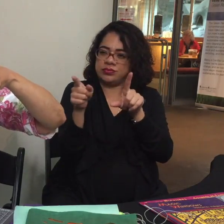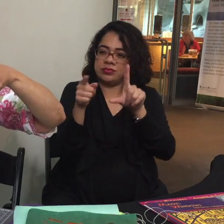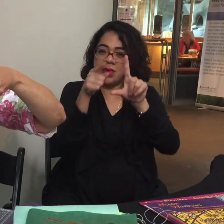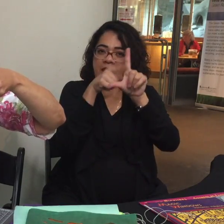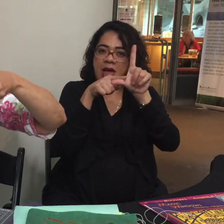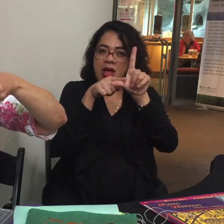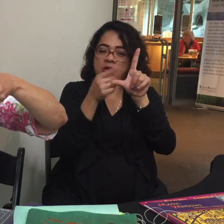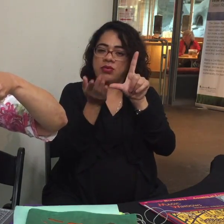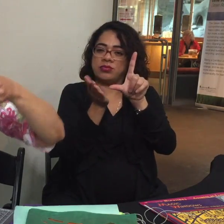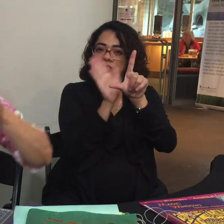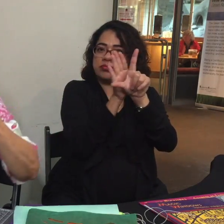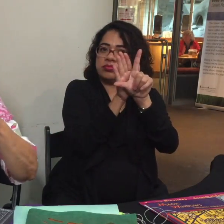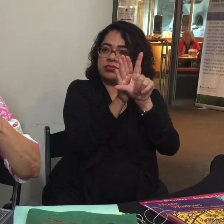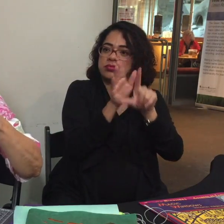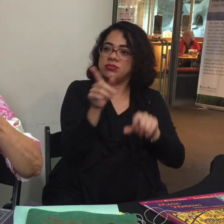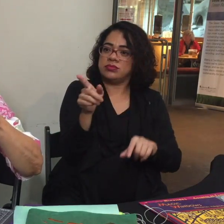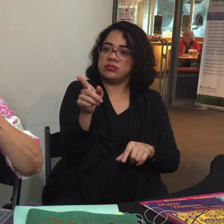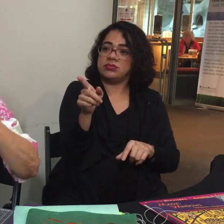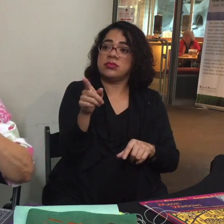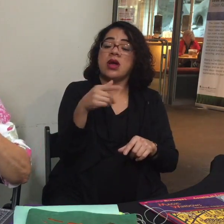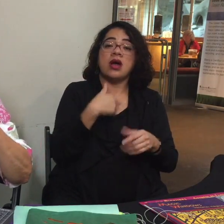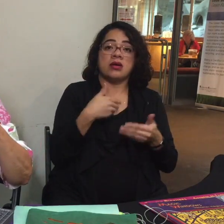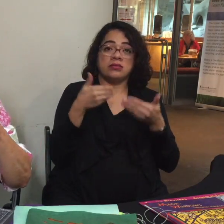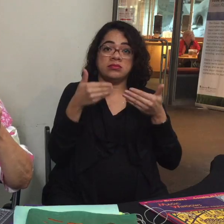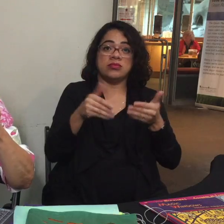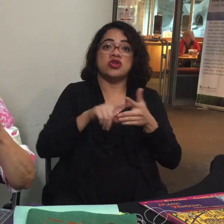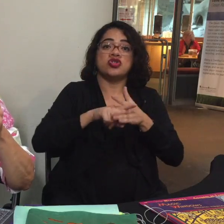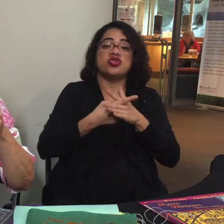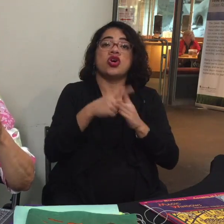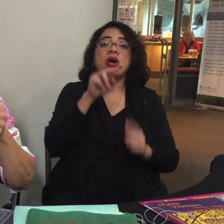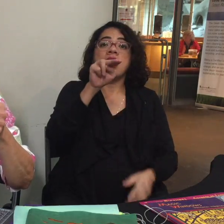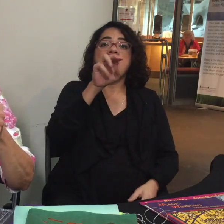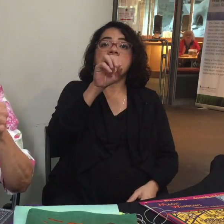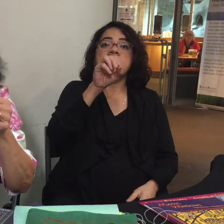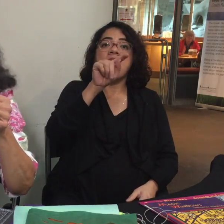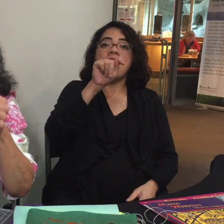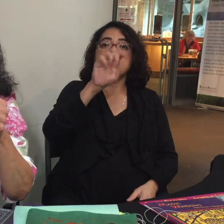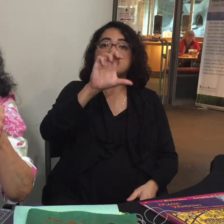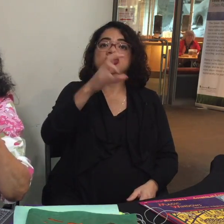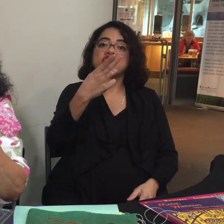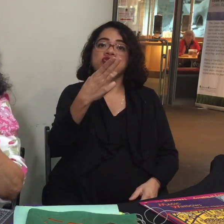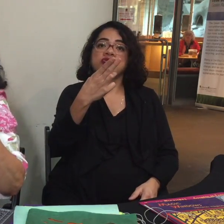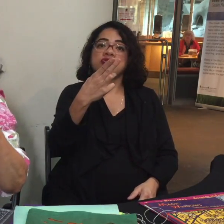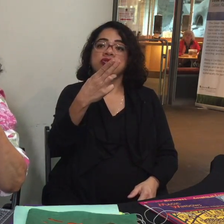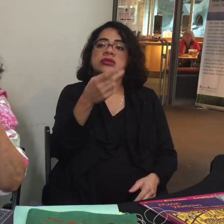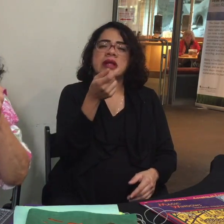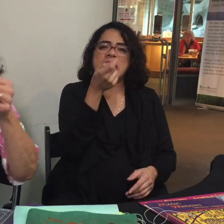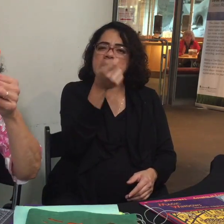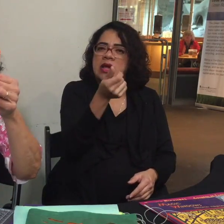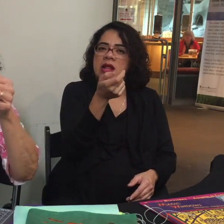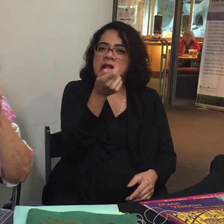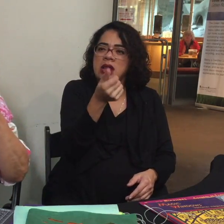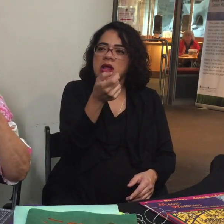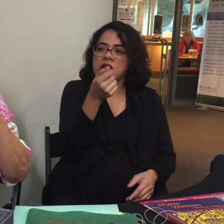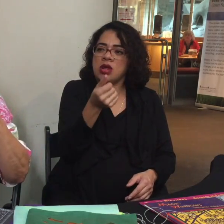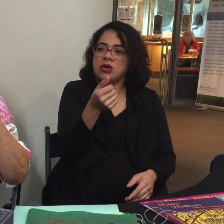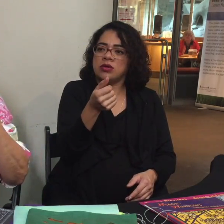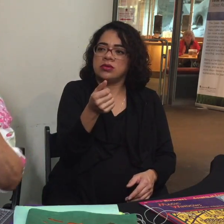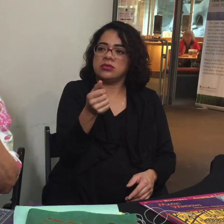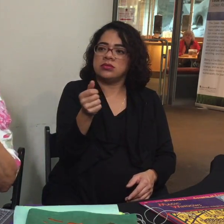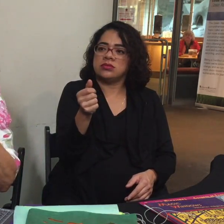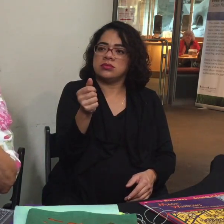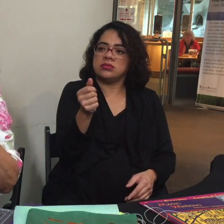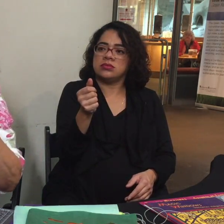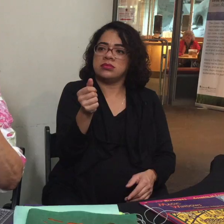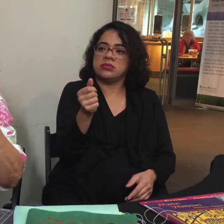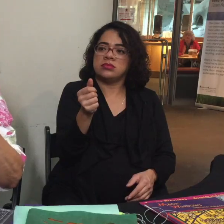And then I'm going to be cutting notches. A notch is just like a little bite. I'm only going to cut a little bit from this